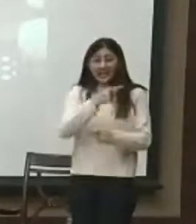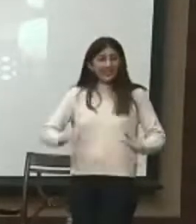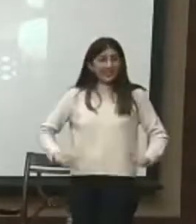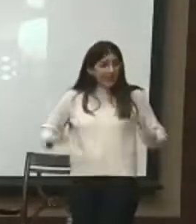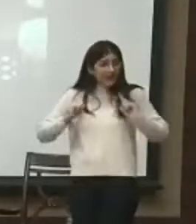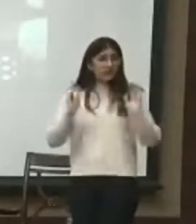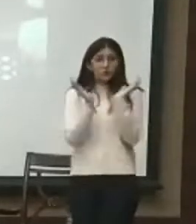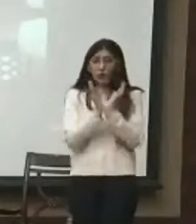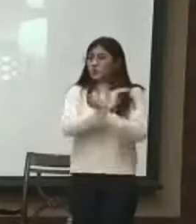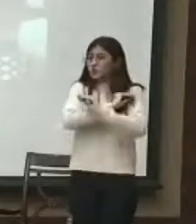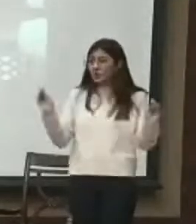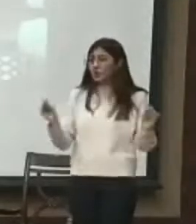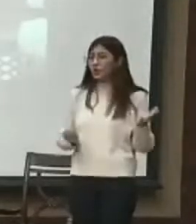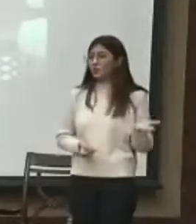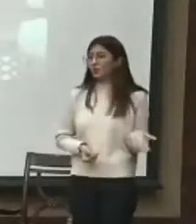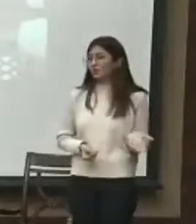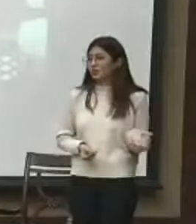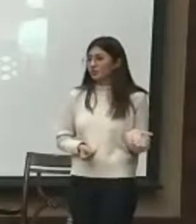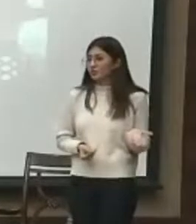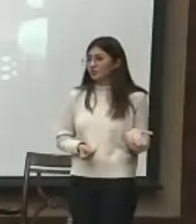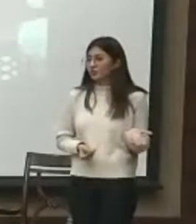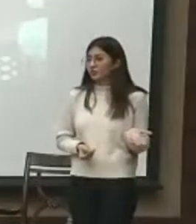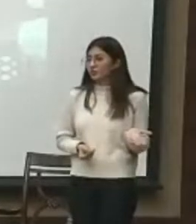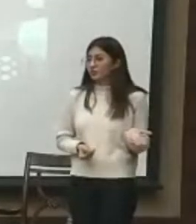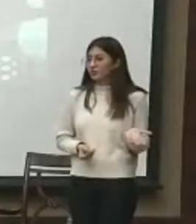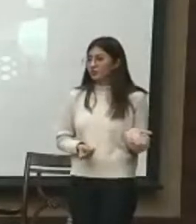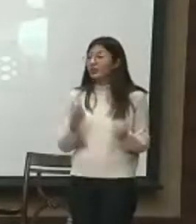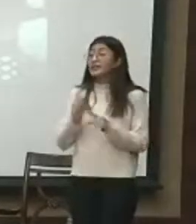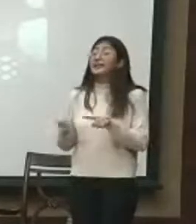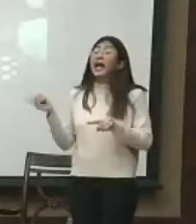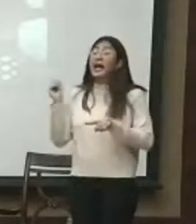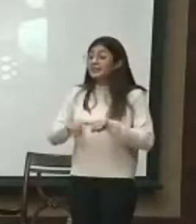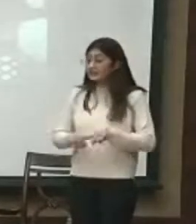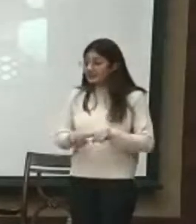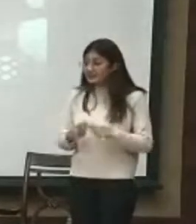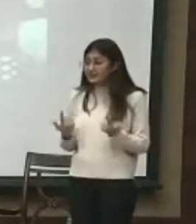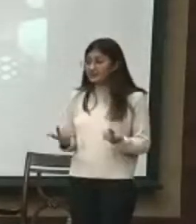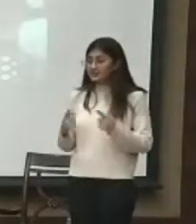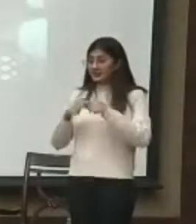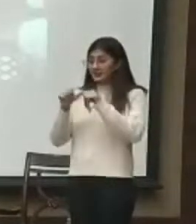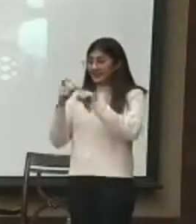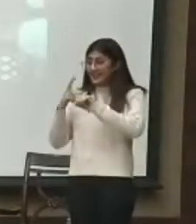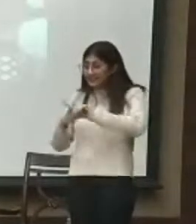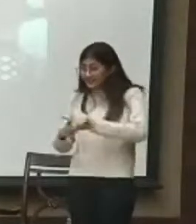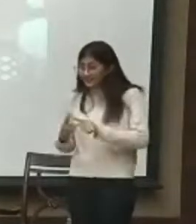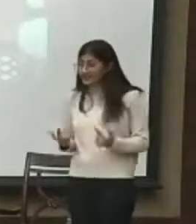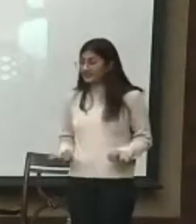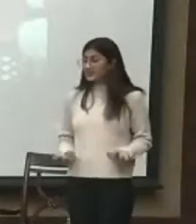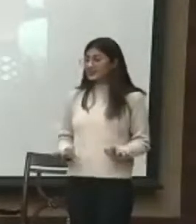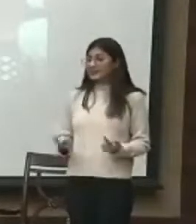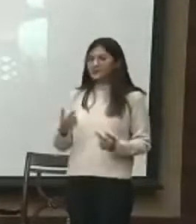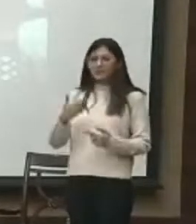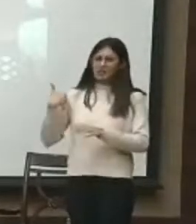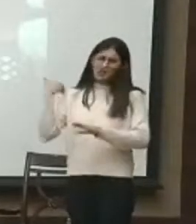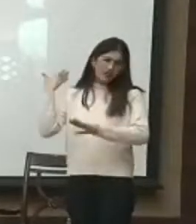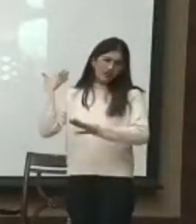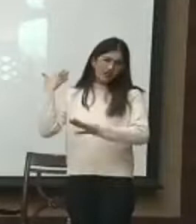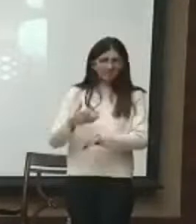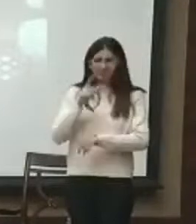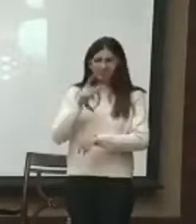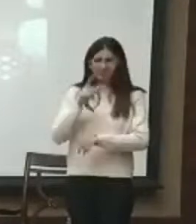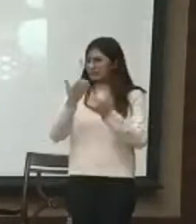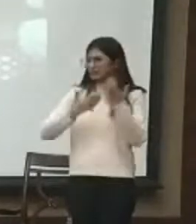lives. I think tax incentive, I think it's been long that this people with disability who are